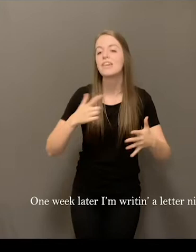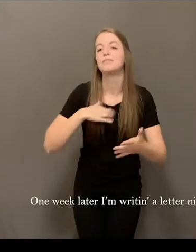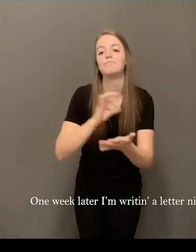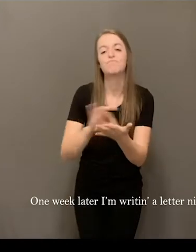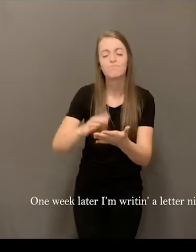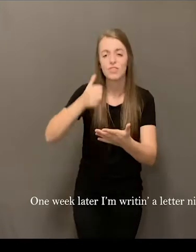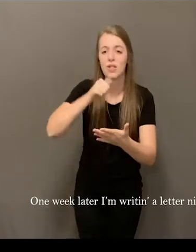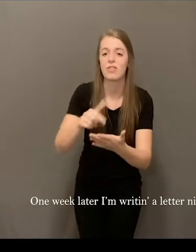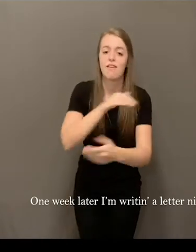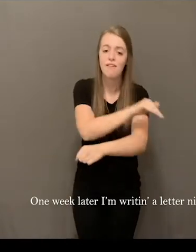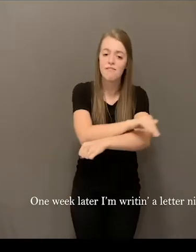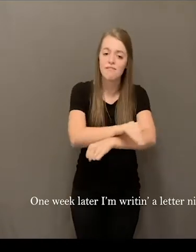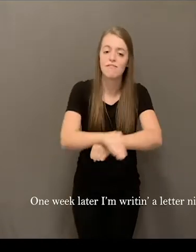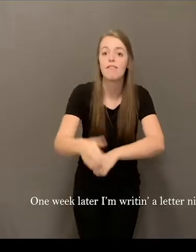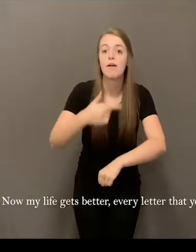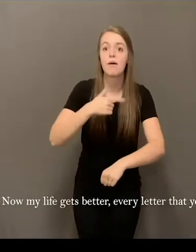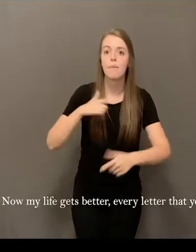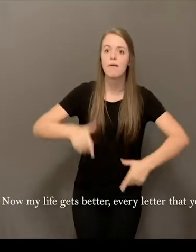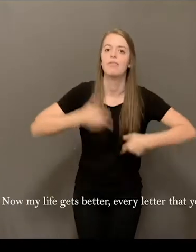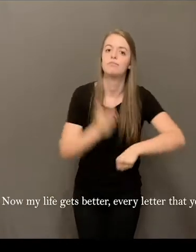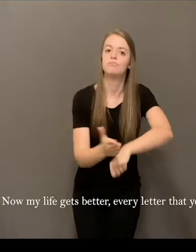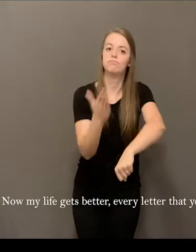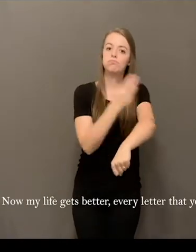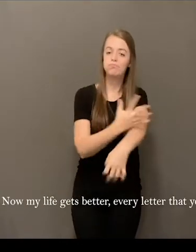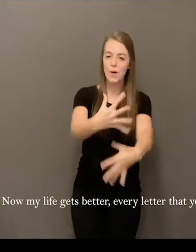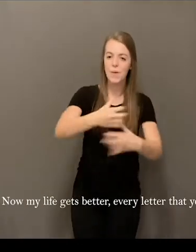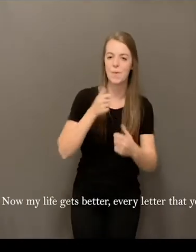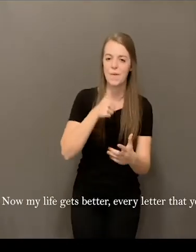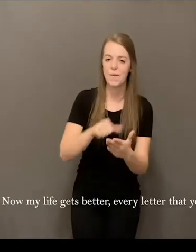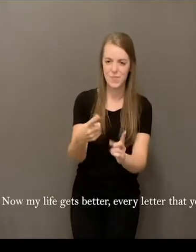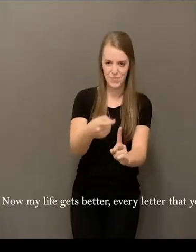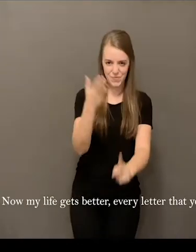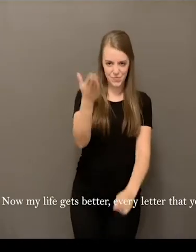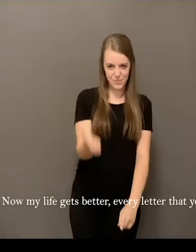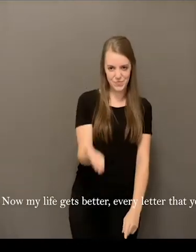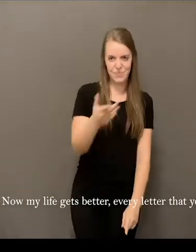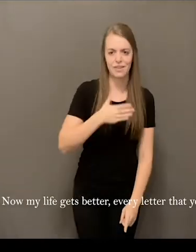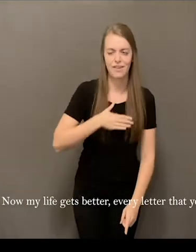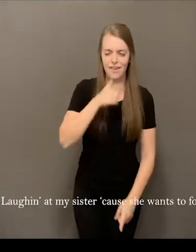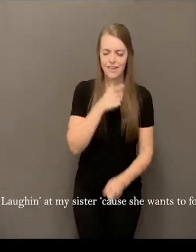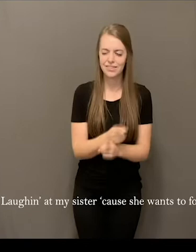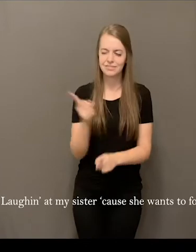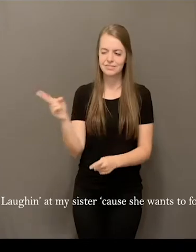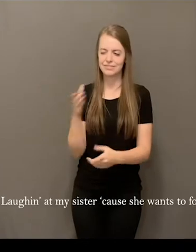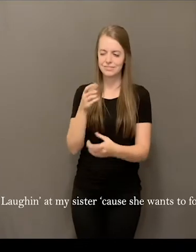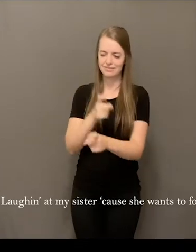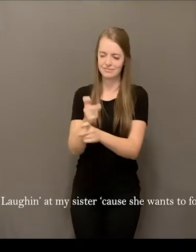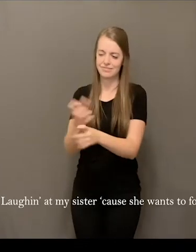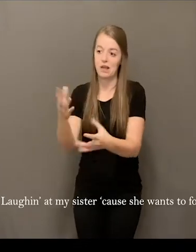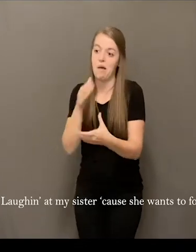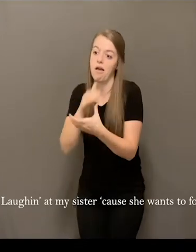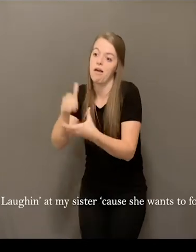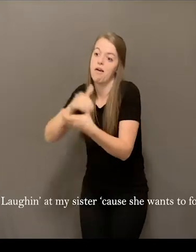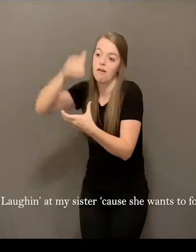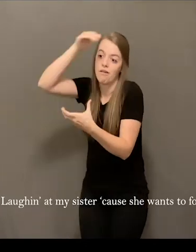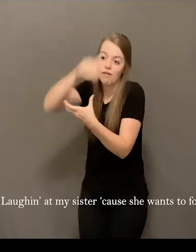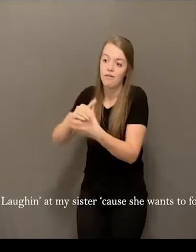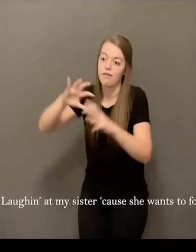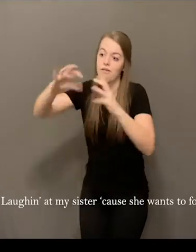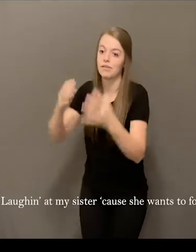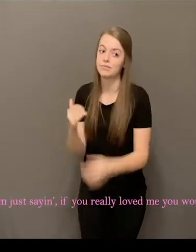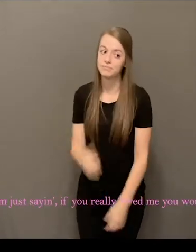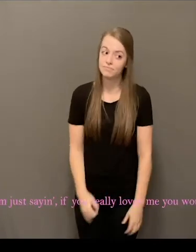1 week later, I'm writing a letter nightly. Now my life gets better every letter that you write me. Laughing at my sister because she wants to